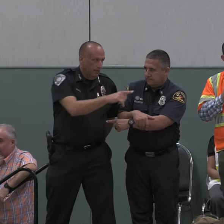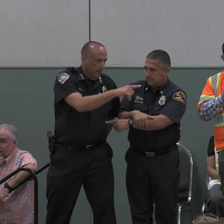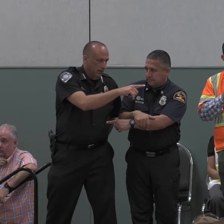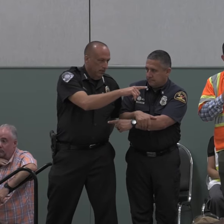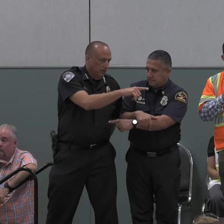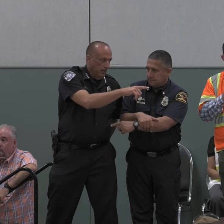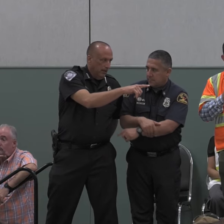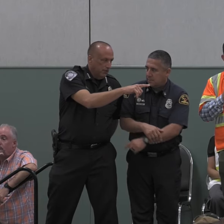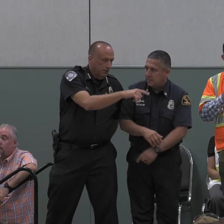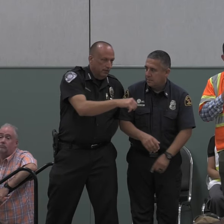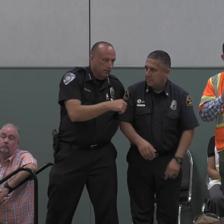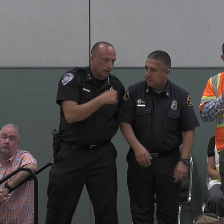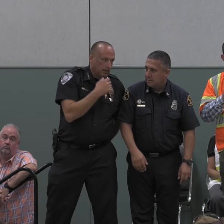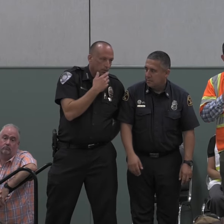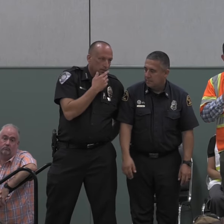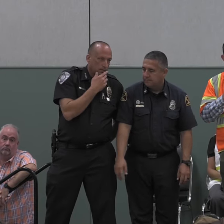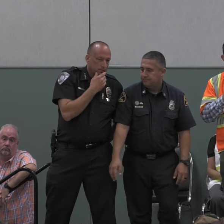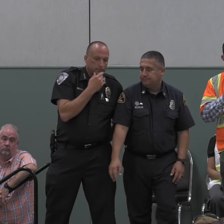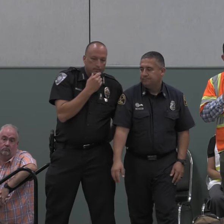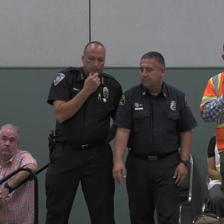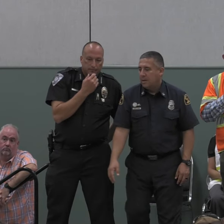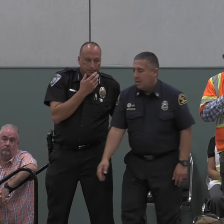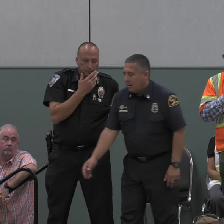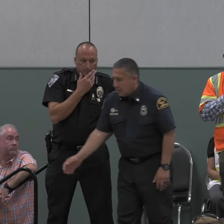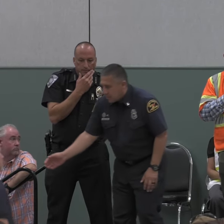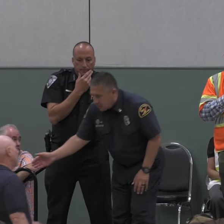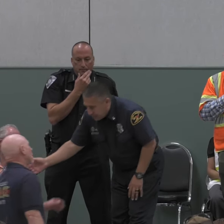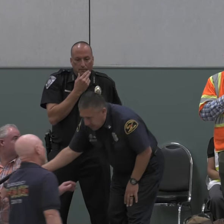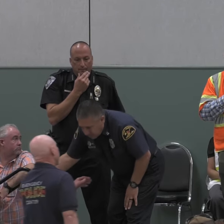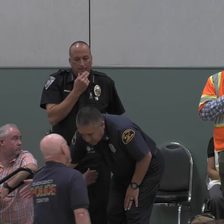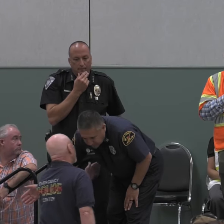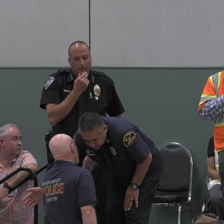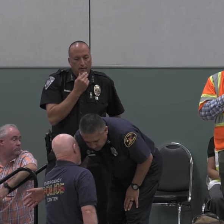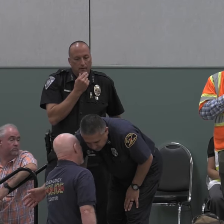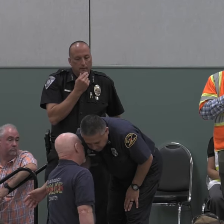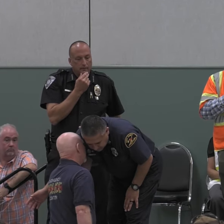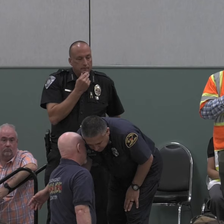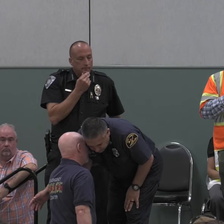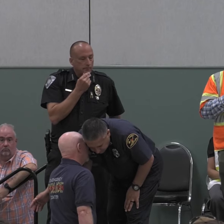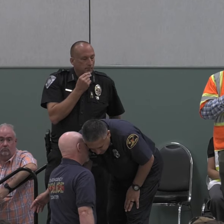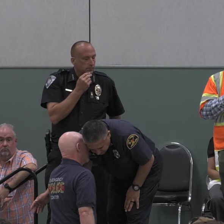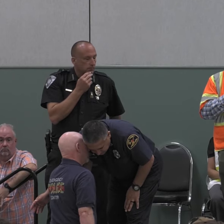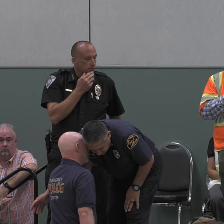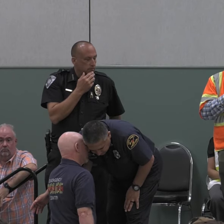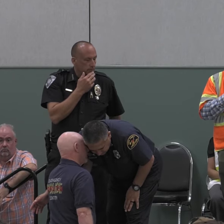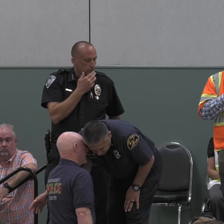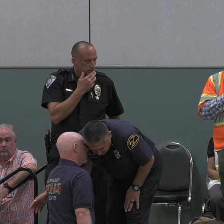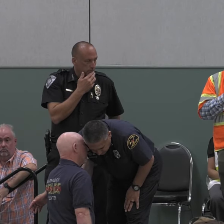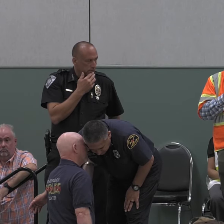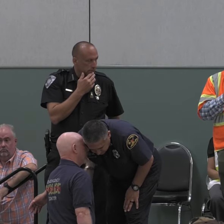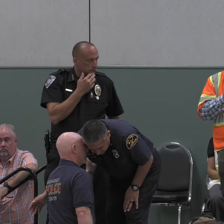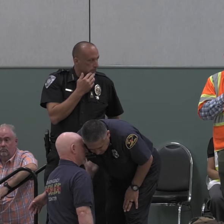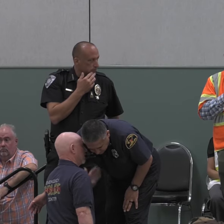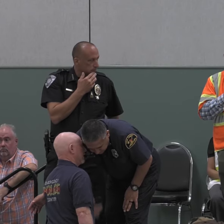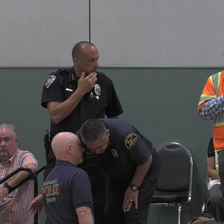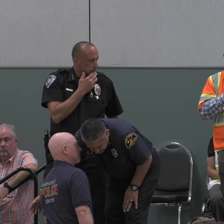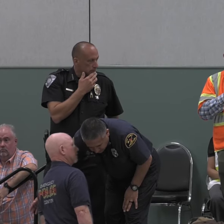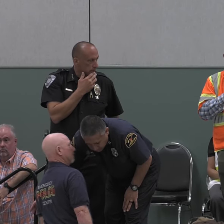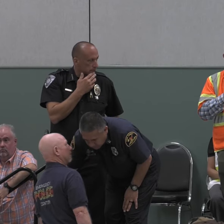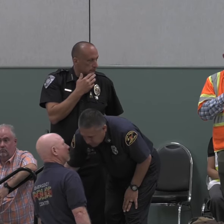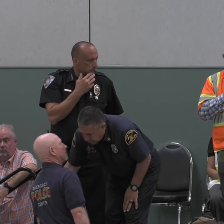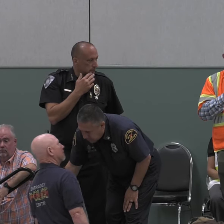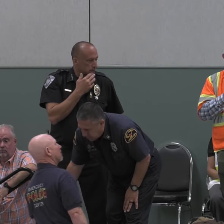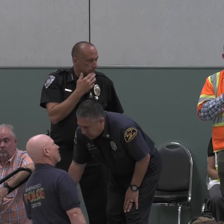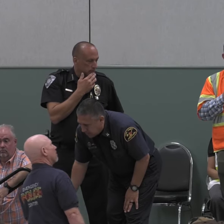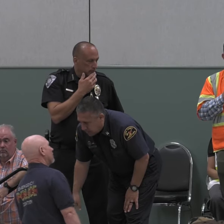to have the mobile home park make those repairs before we can turn it back on. So it is a case-by-case basis. But we did